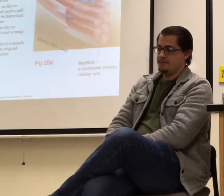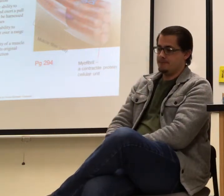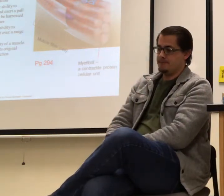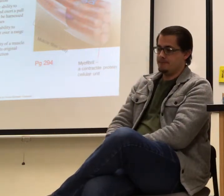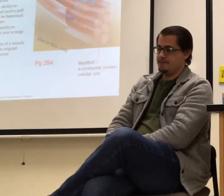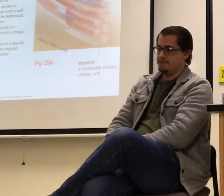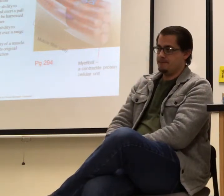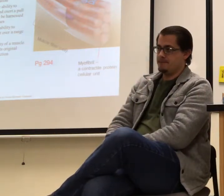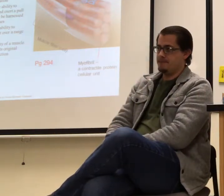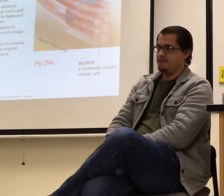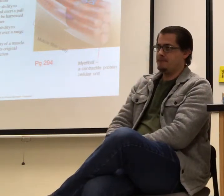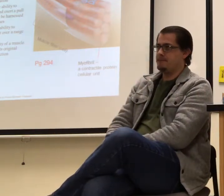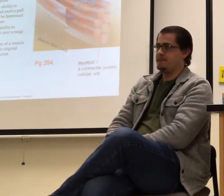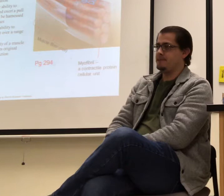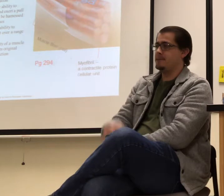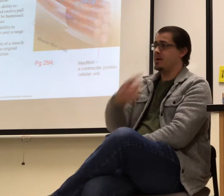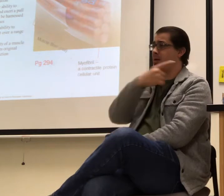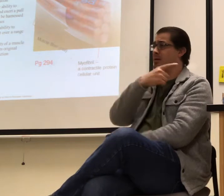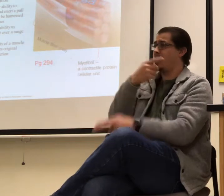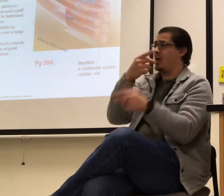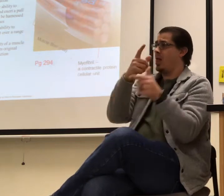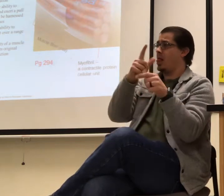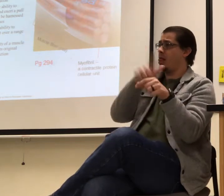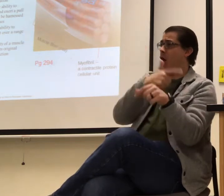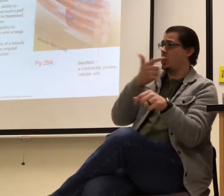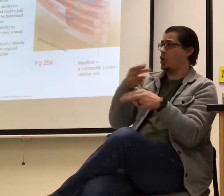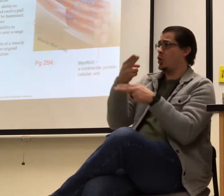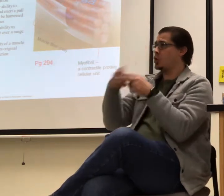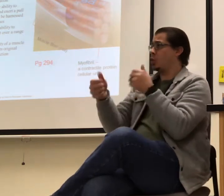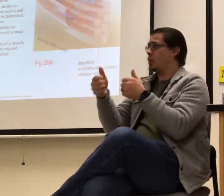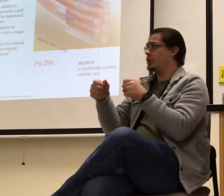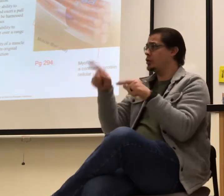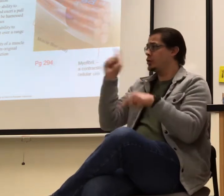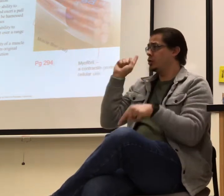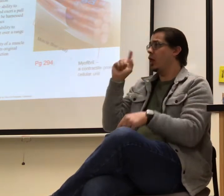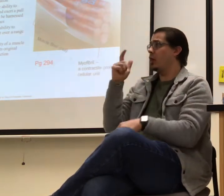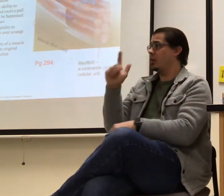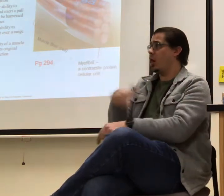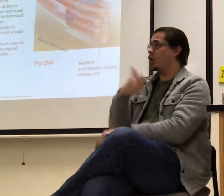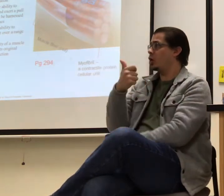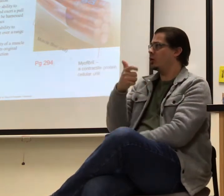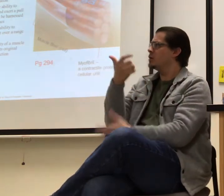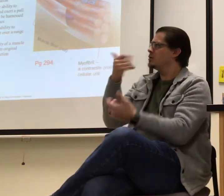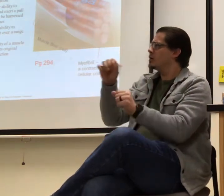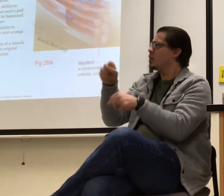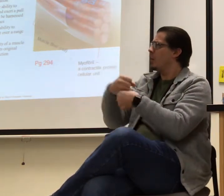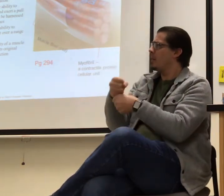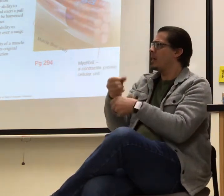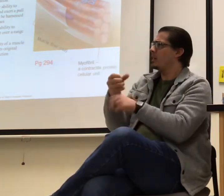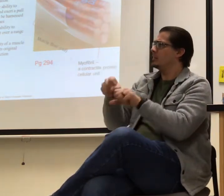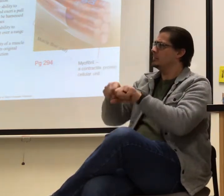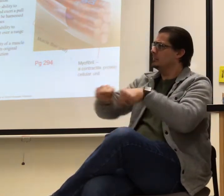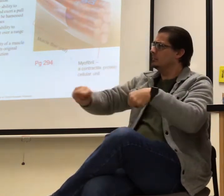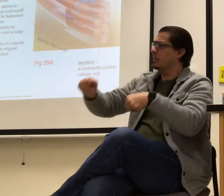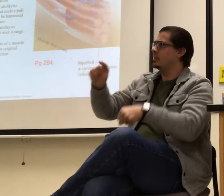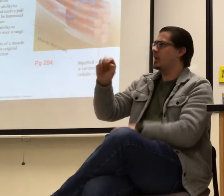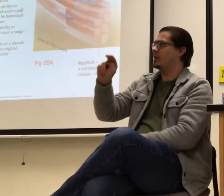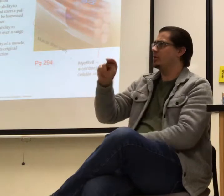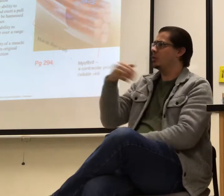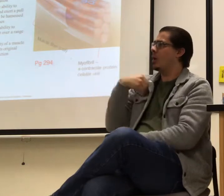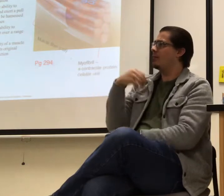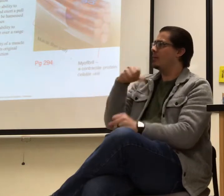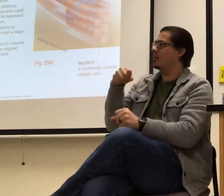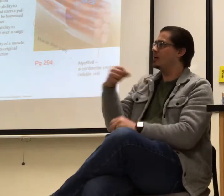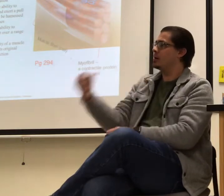well, let's see if you're awake this morning. Is that a longer or shorter length? It's longer. You can still generate tension. You have the ability to